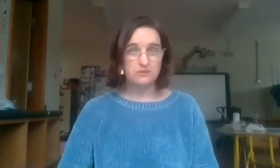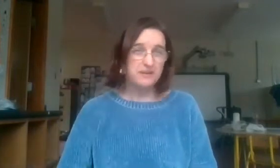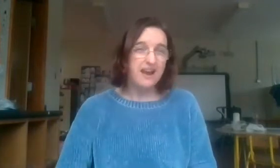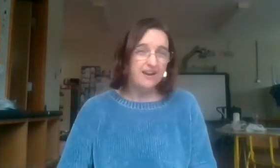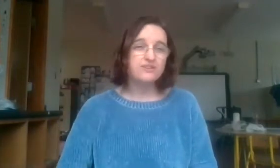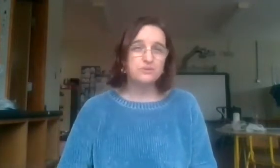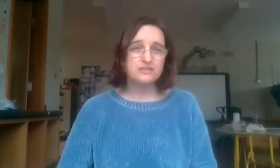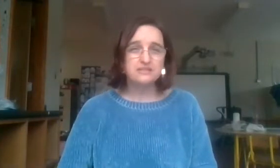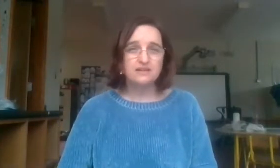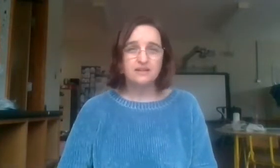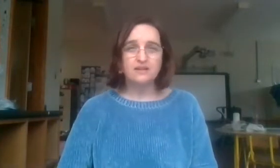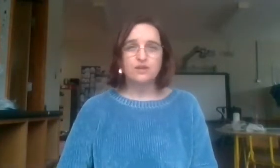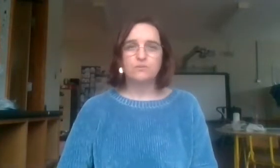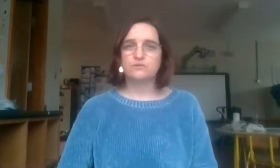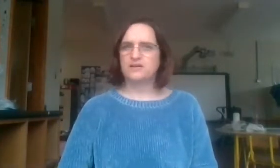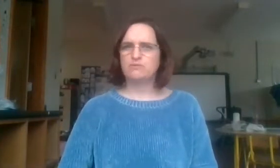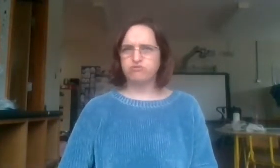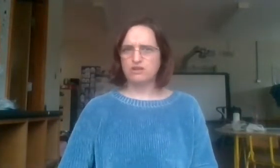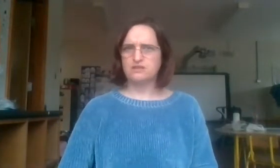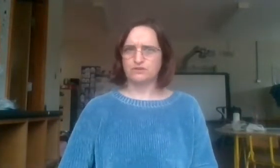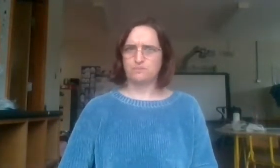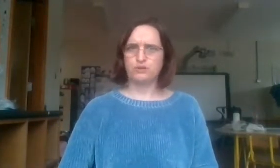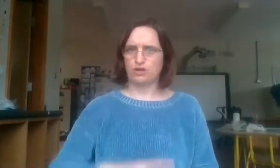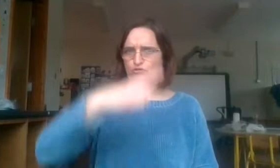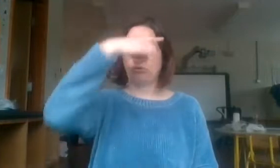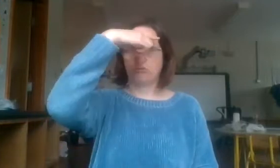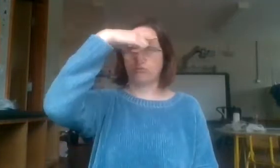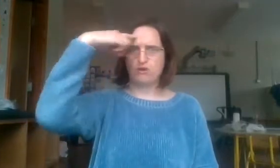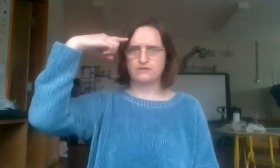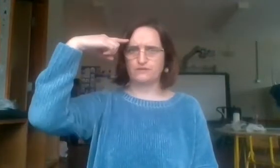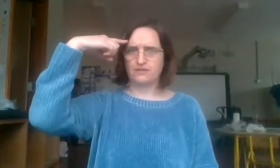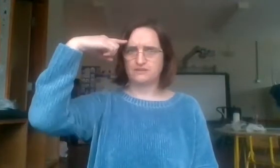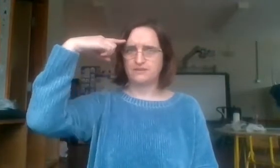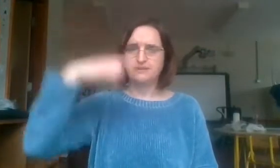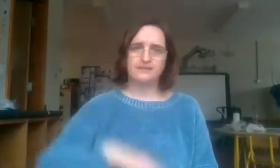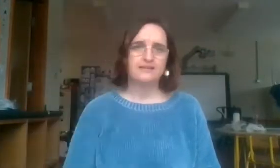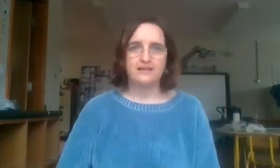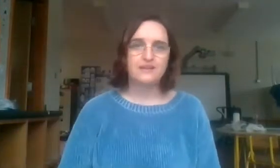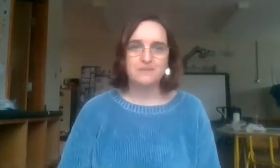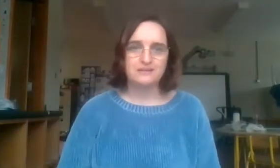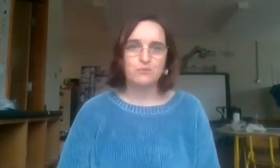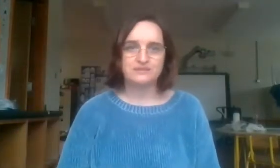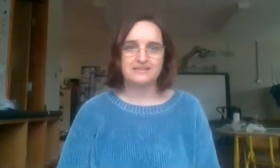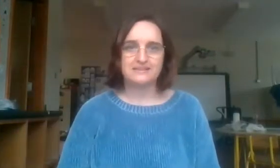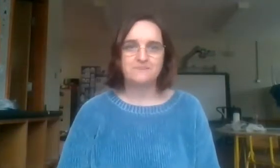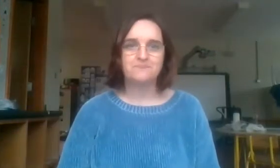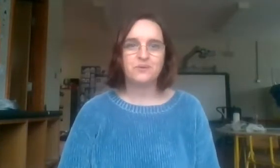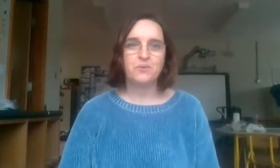would be hard, wouldn't it? Whereas when I'm cross, I have to put on a cross face, and then it makes more sense.